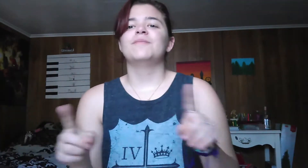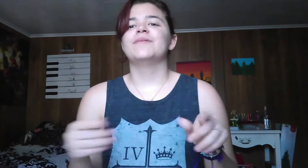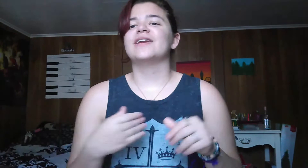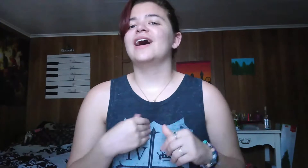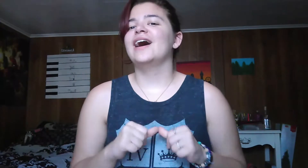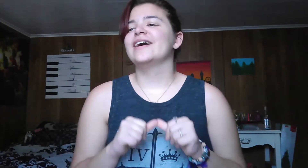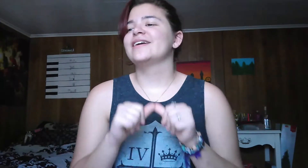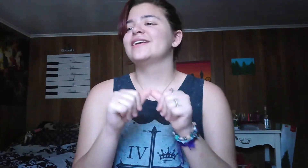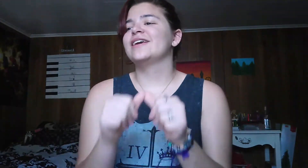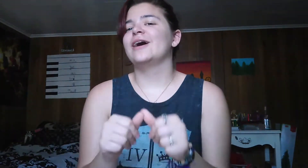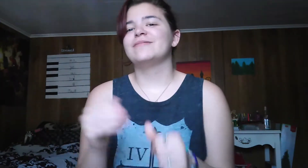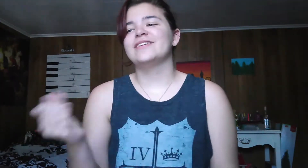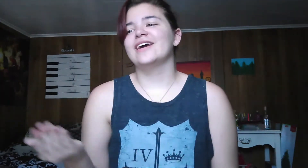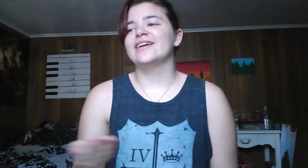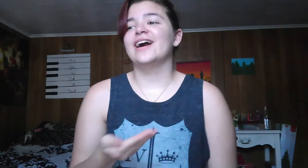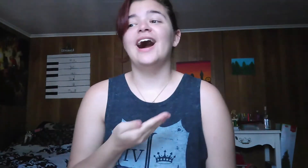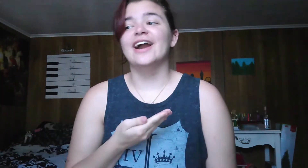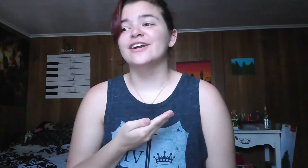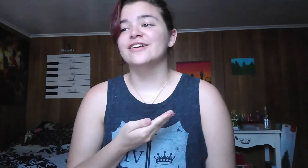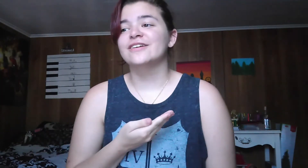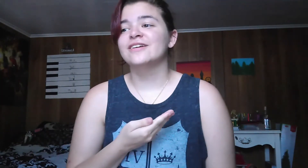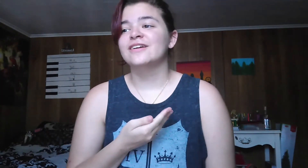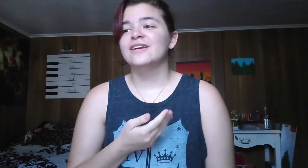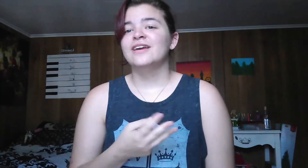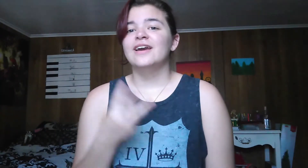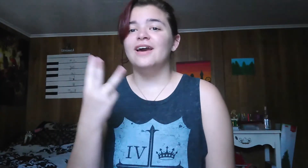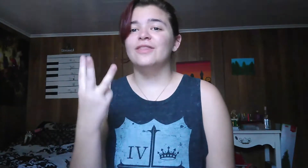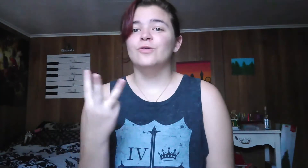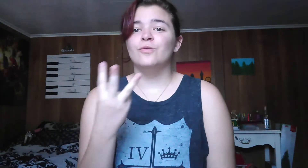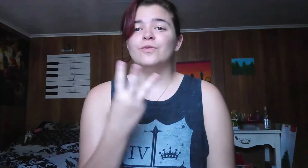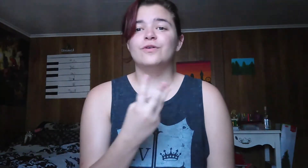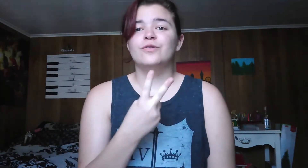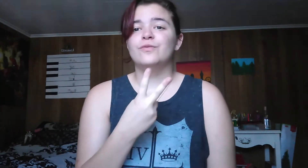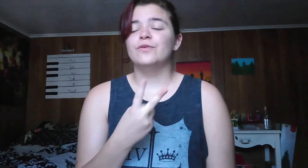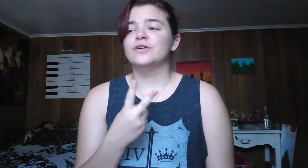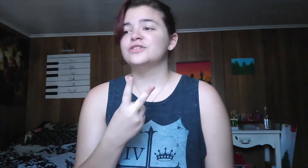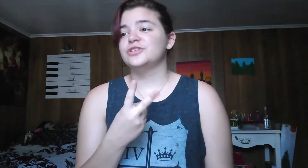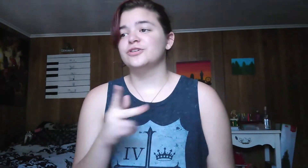But I kept getting hired, and the World War II